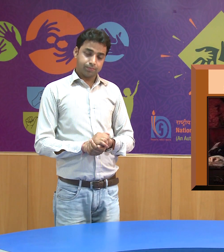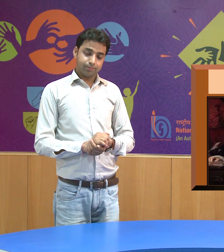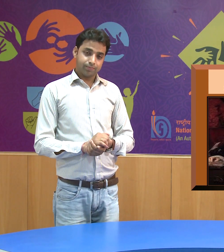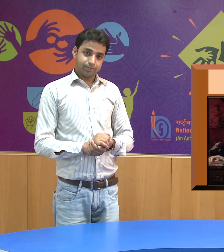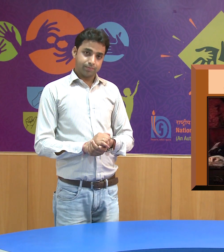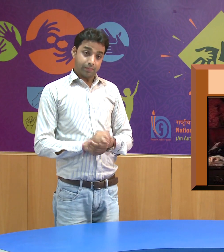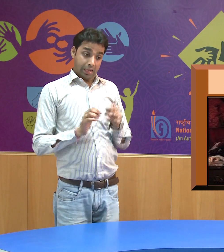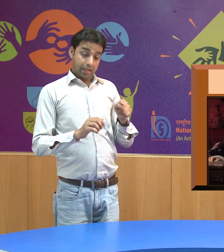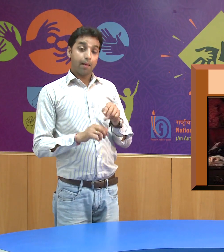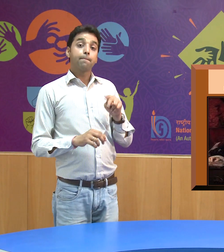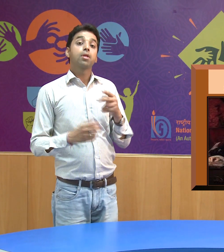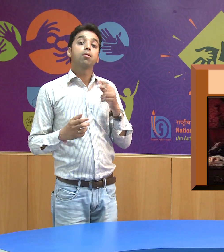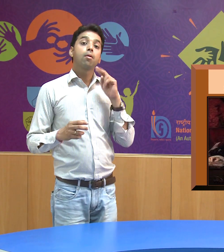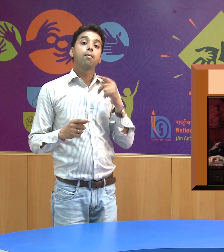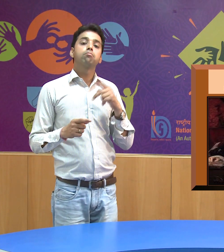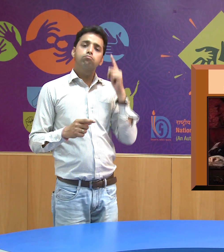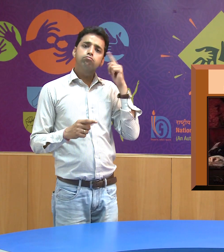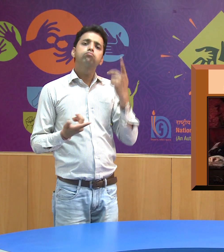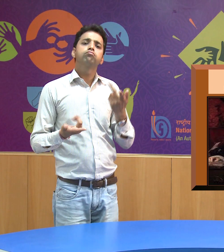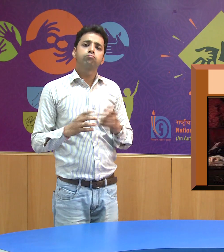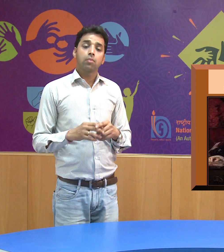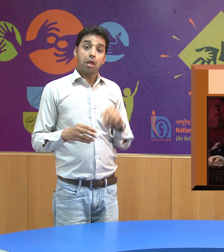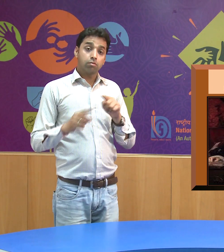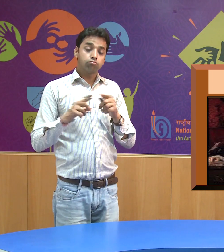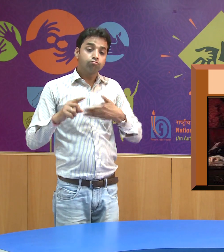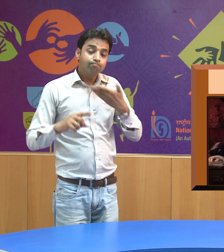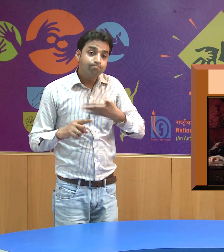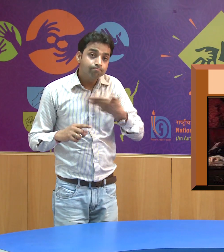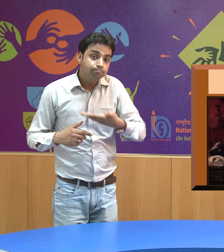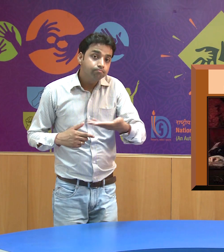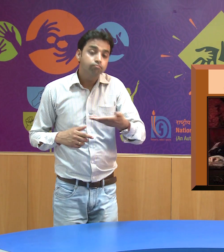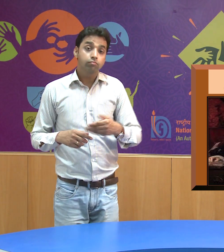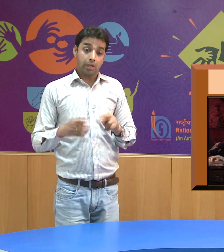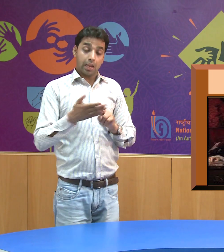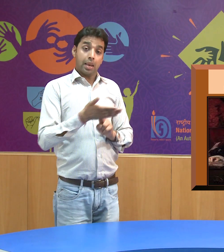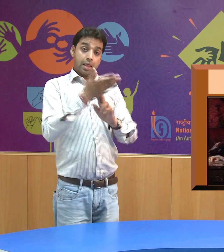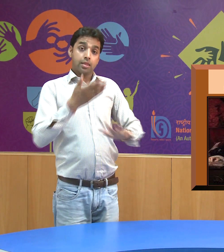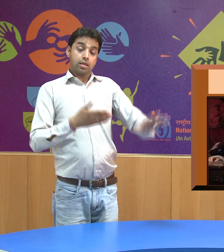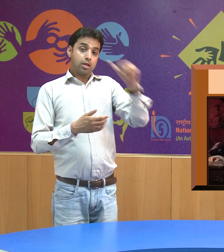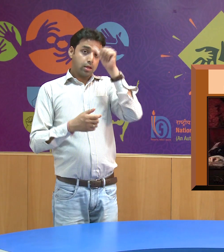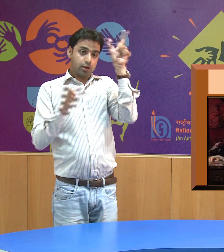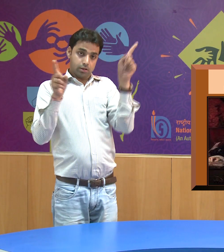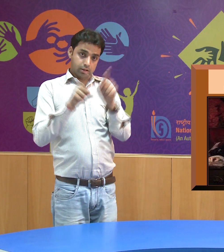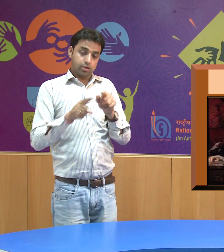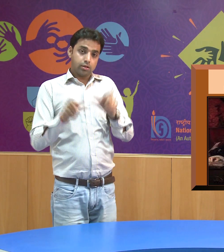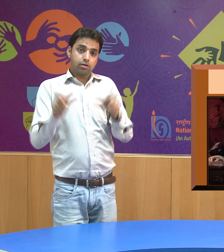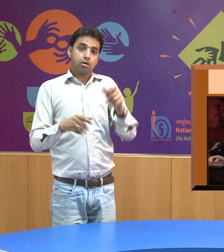His main purpose was to teach the native Indians about